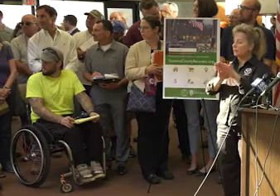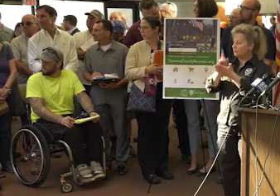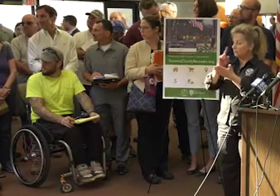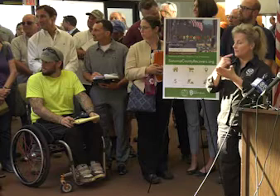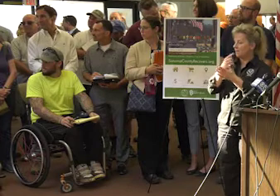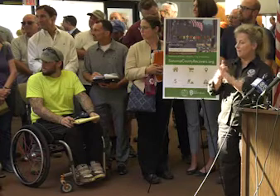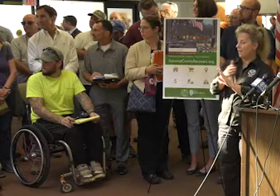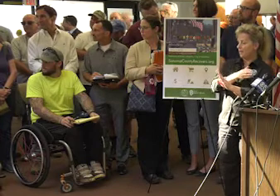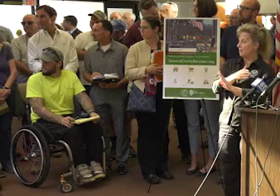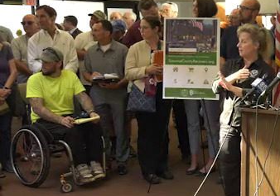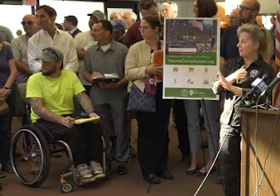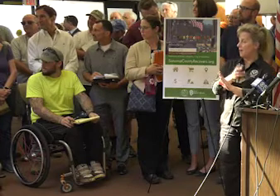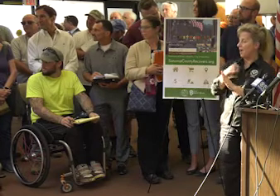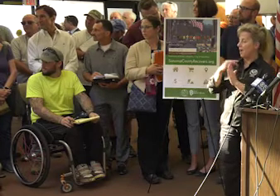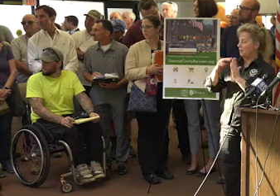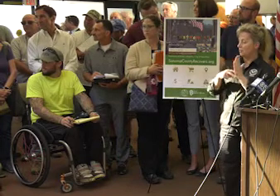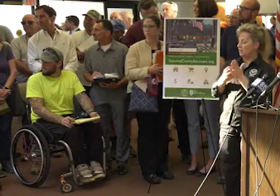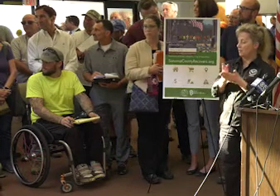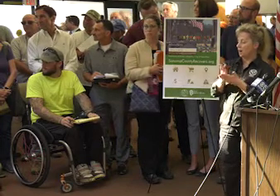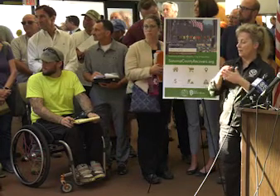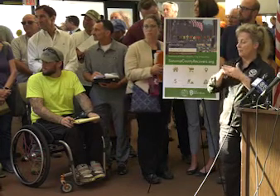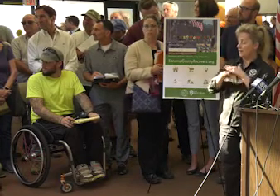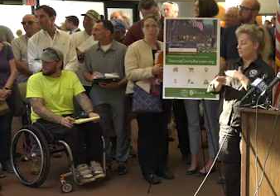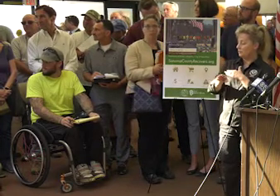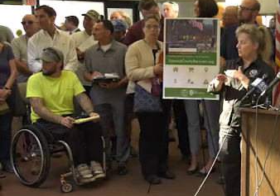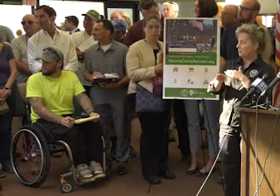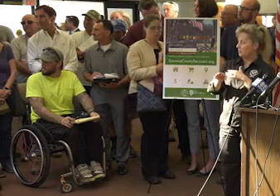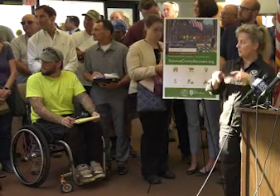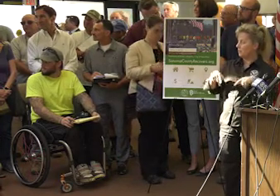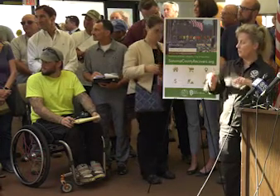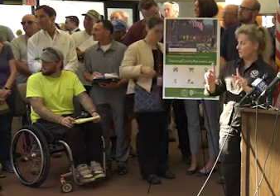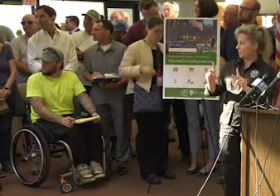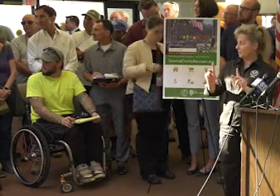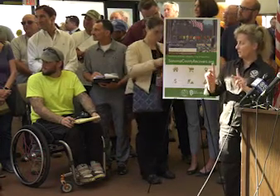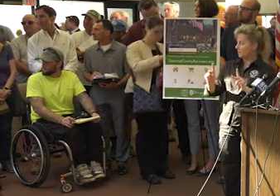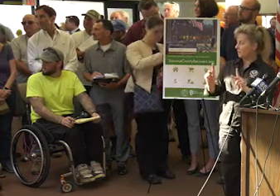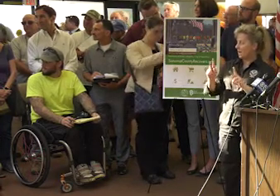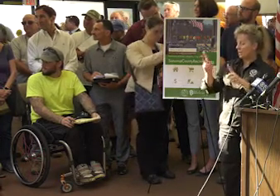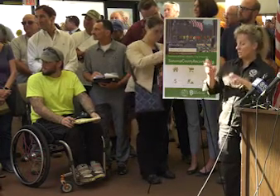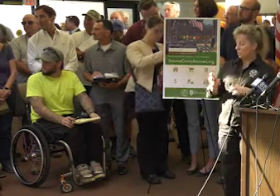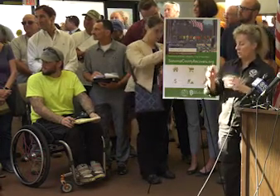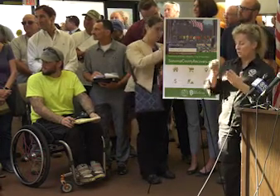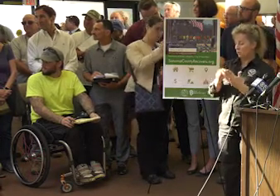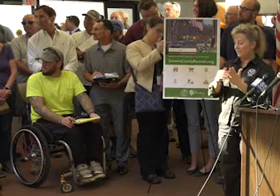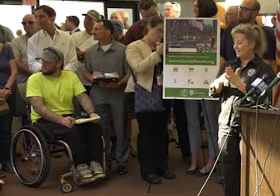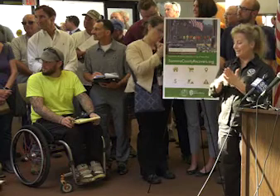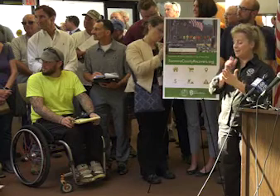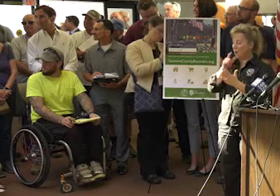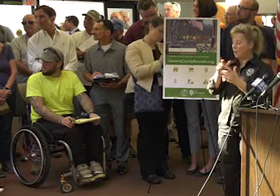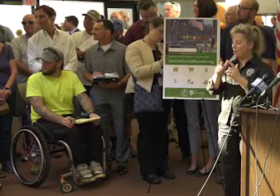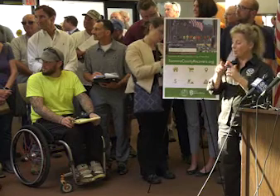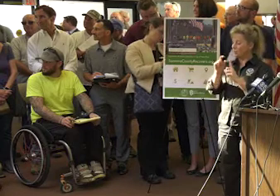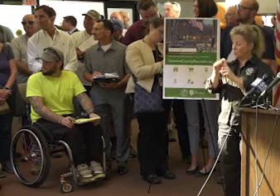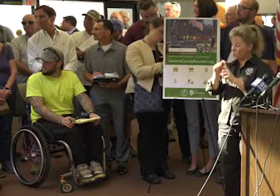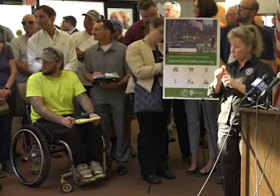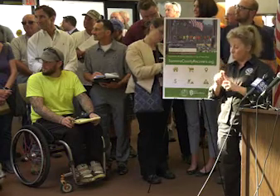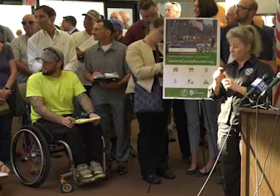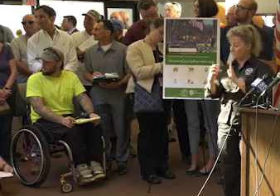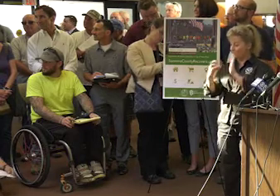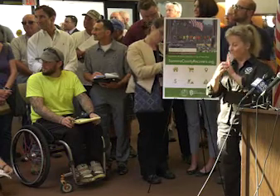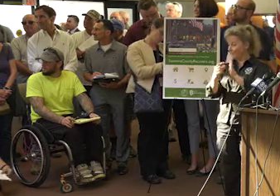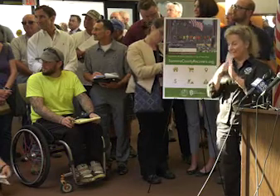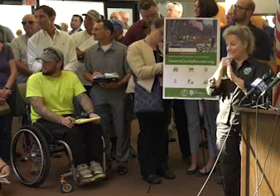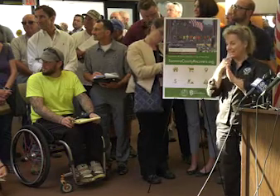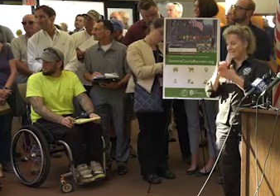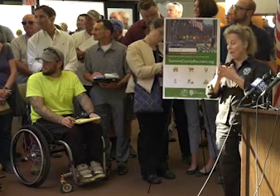is, I read the right of entry permit, I downloaded it last night, I looked at it again this morning. That's not what the language says. I'm an expert in